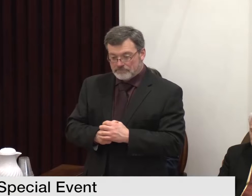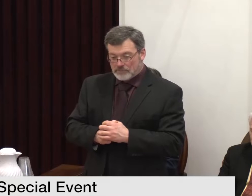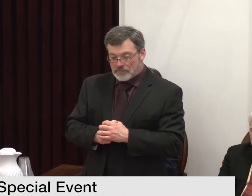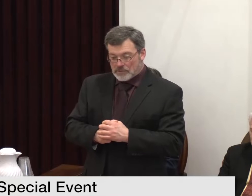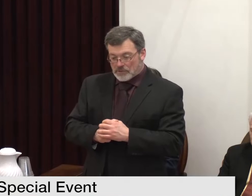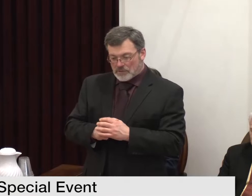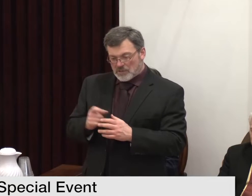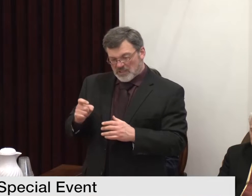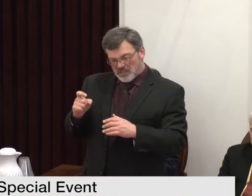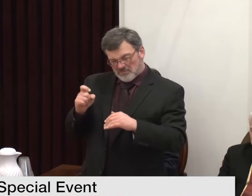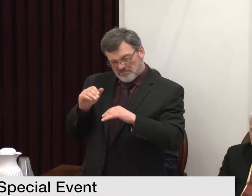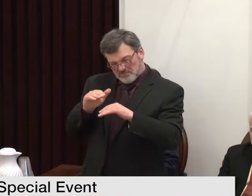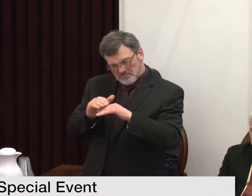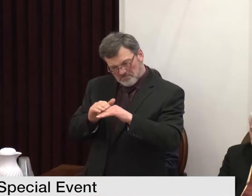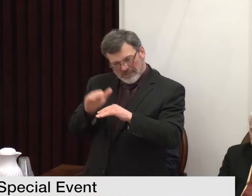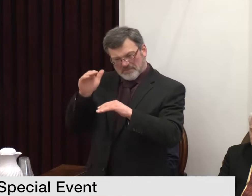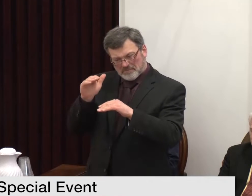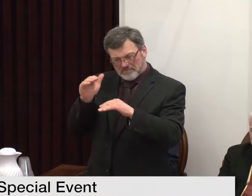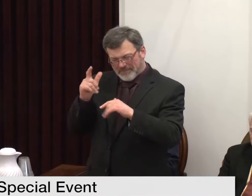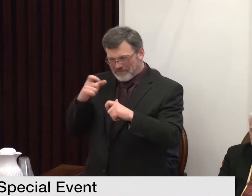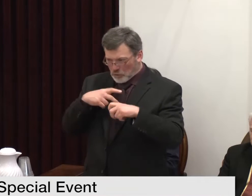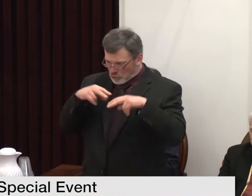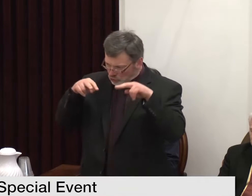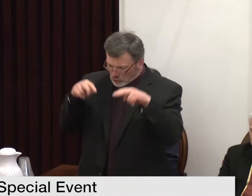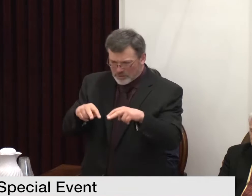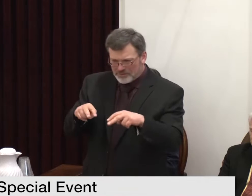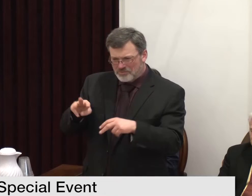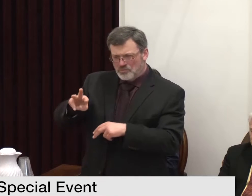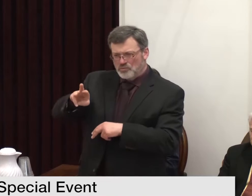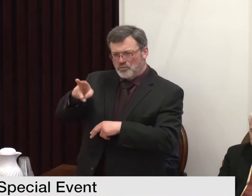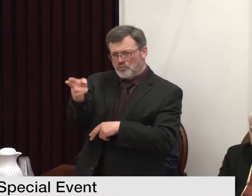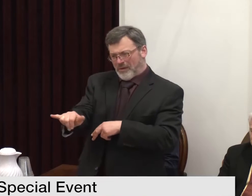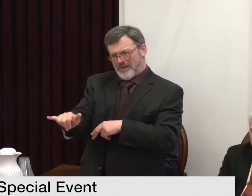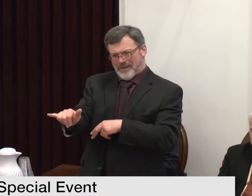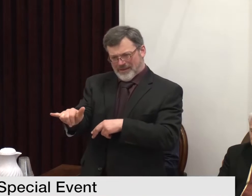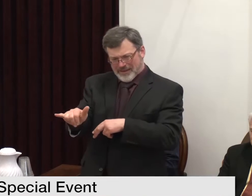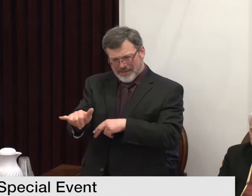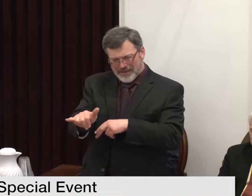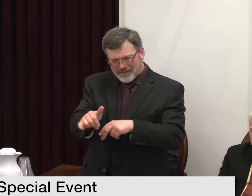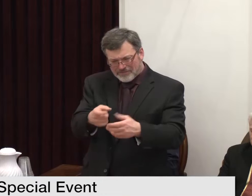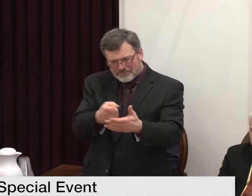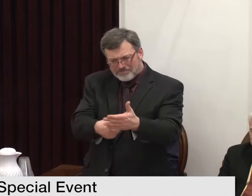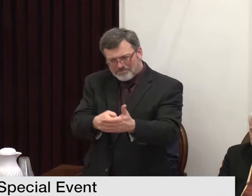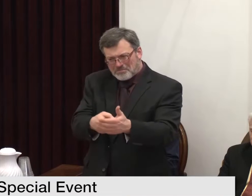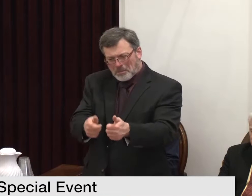these increases year after year, even if it won't reduce costs this year.